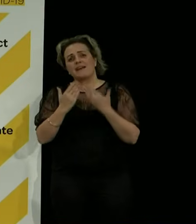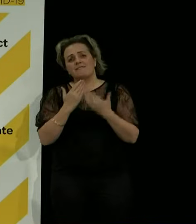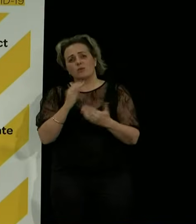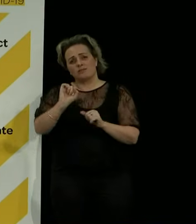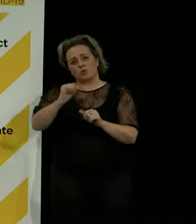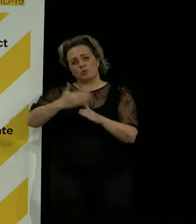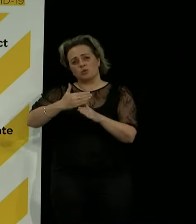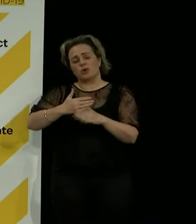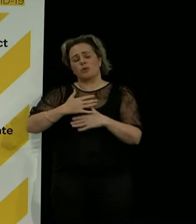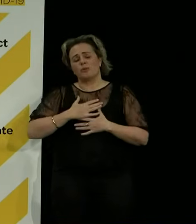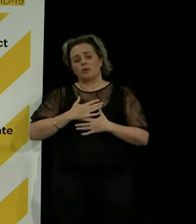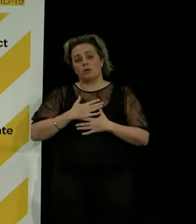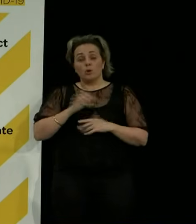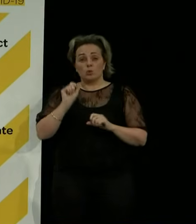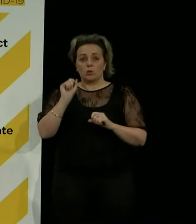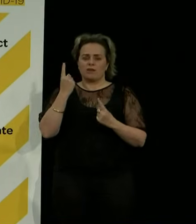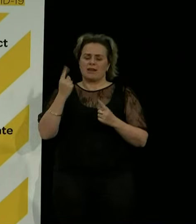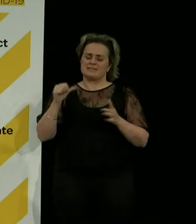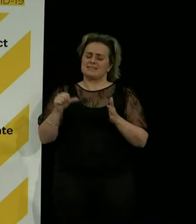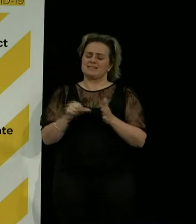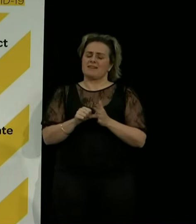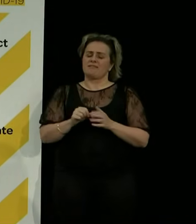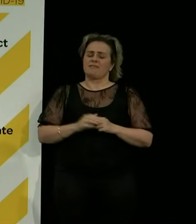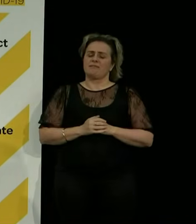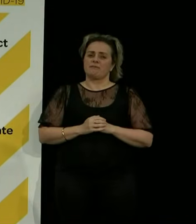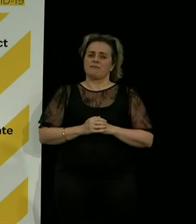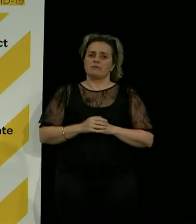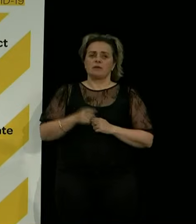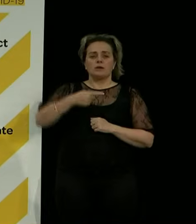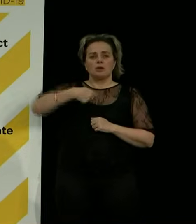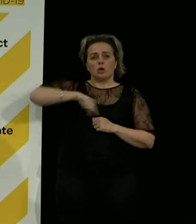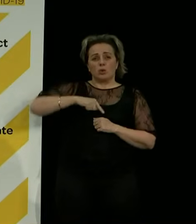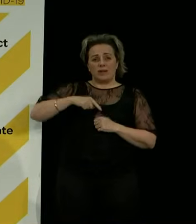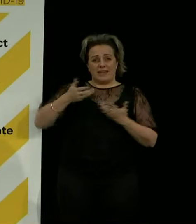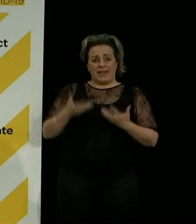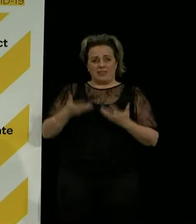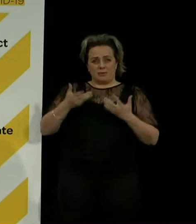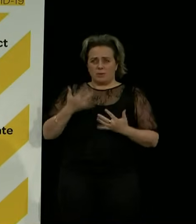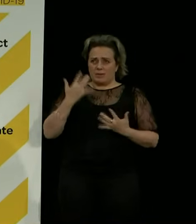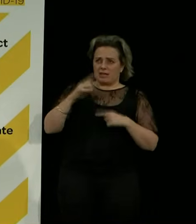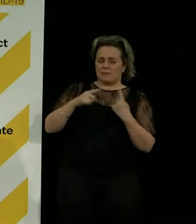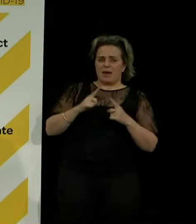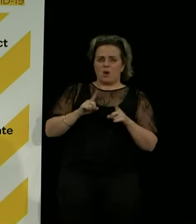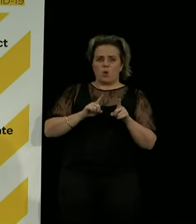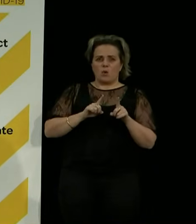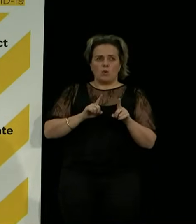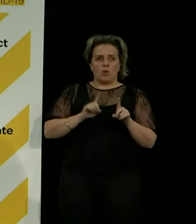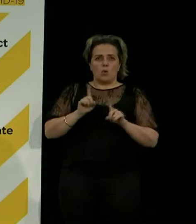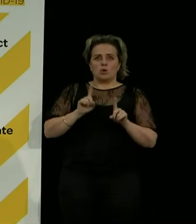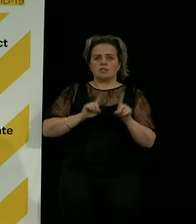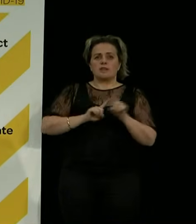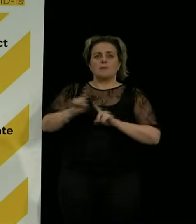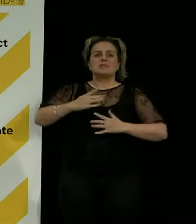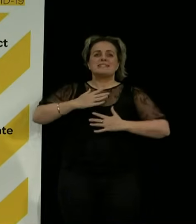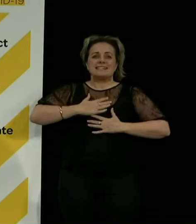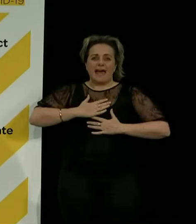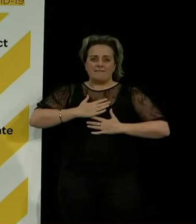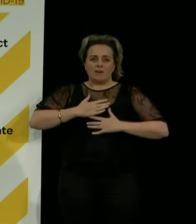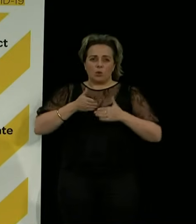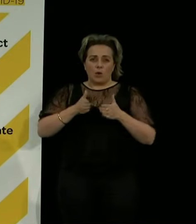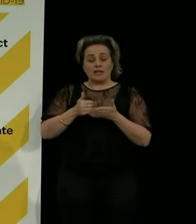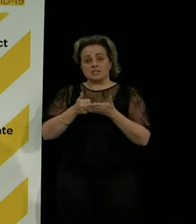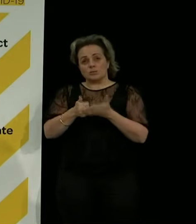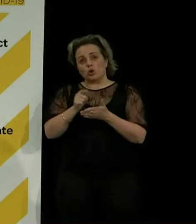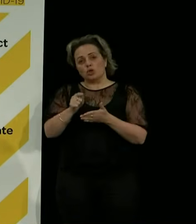but we also recognise it's hard. So here, we've looked for the safest things that we can do to support them to keep